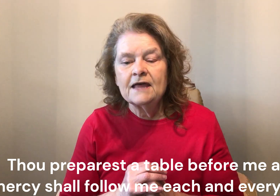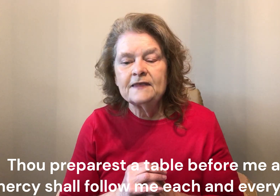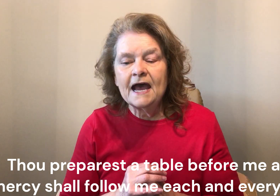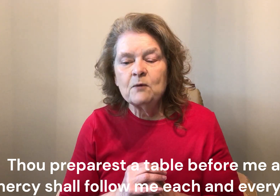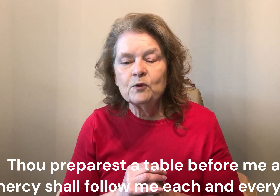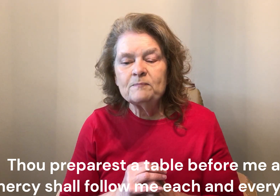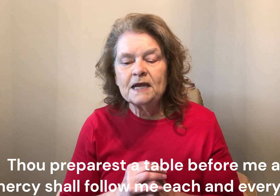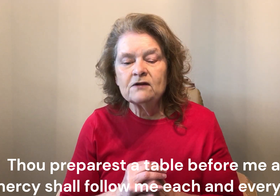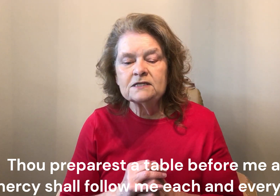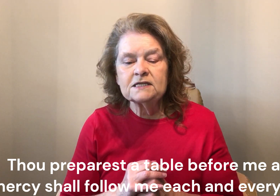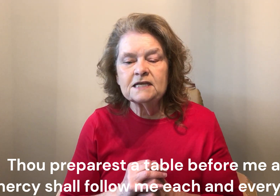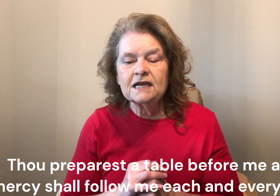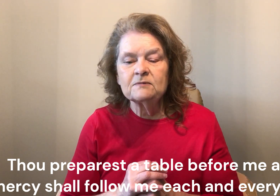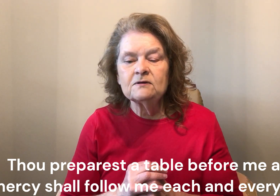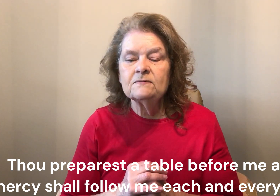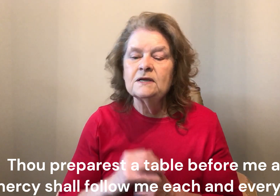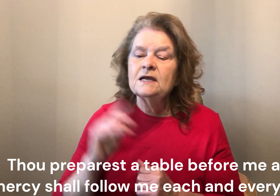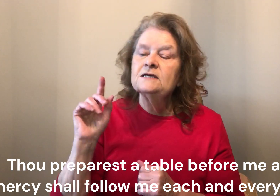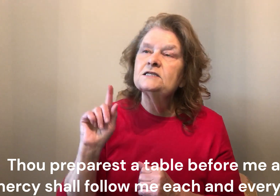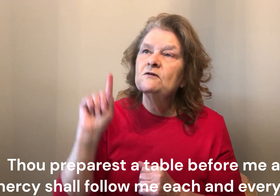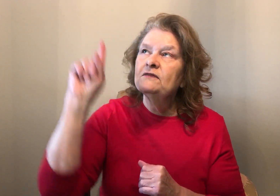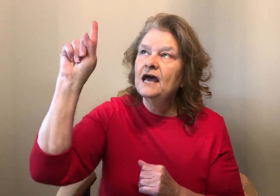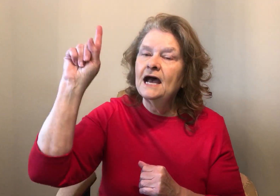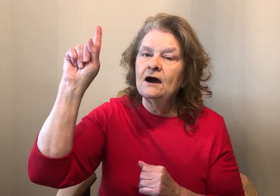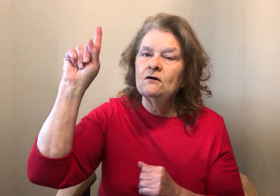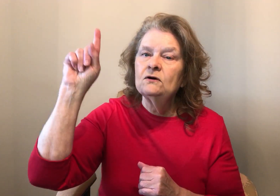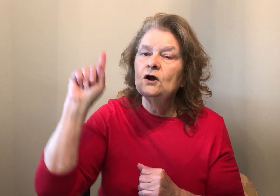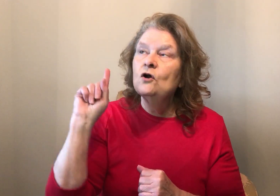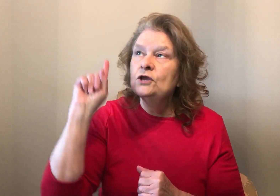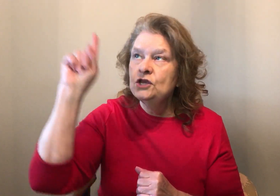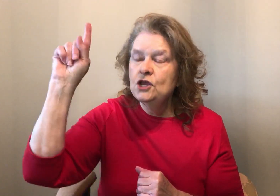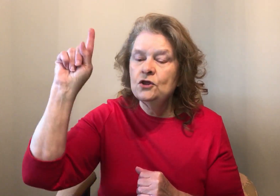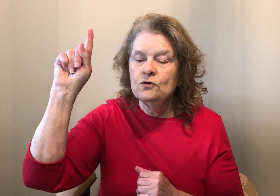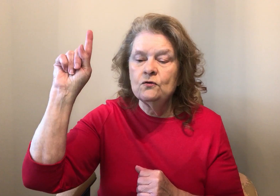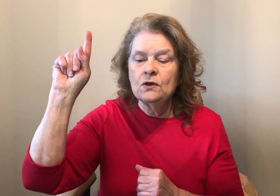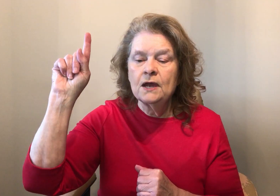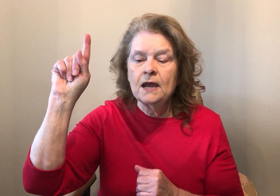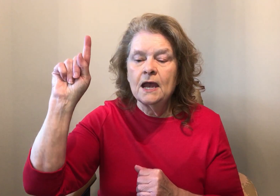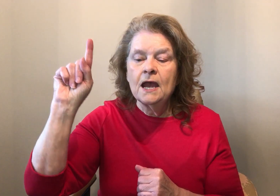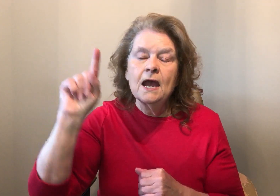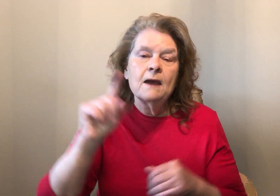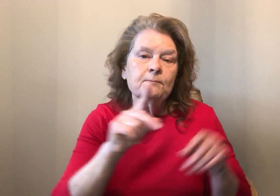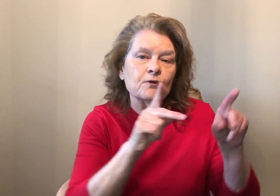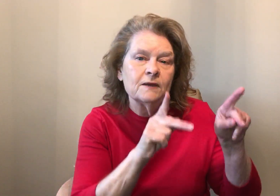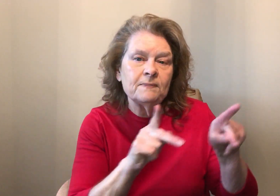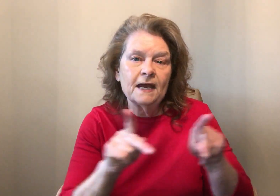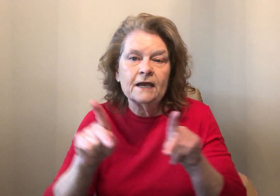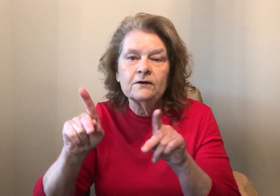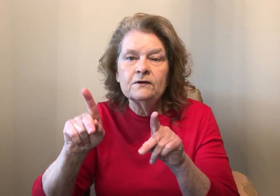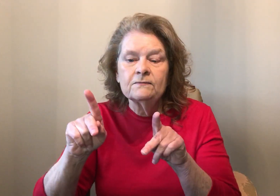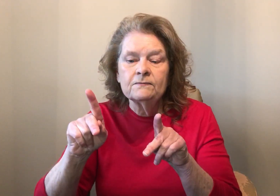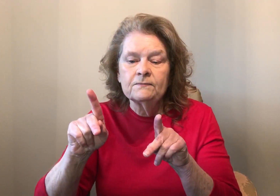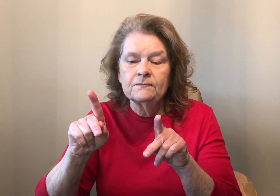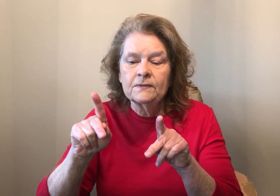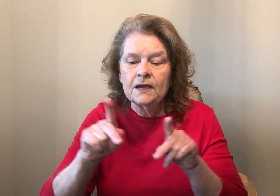Thou preparest a table, so thou or you prepare,